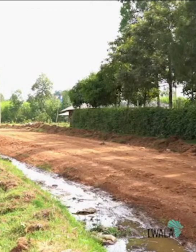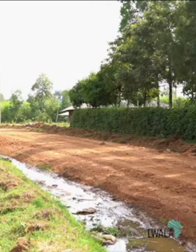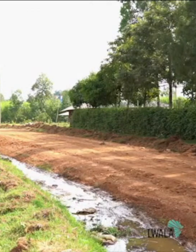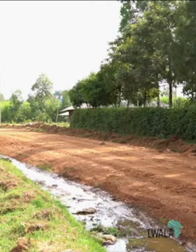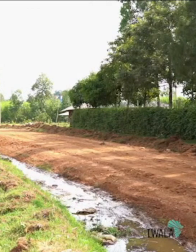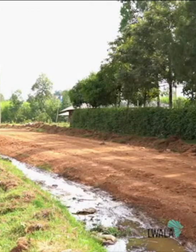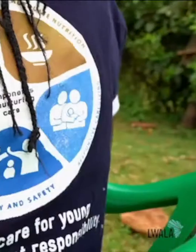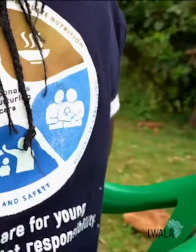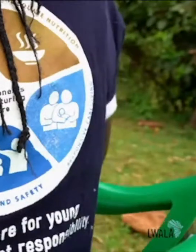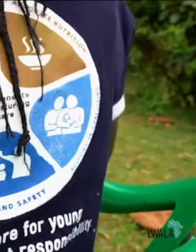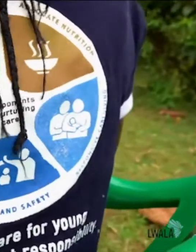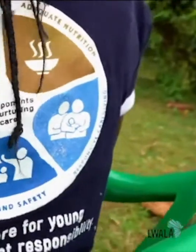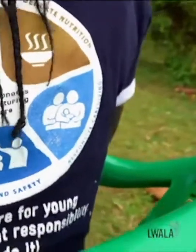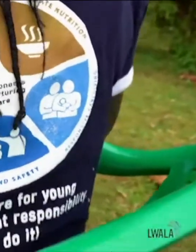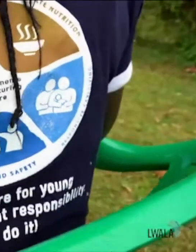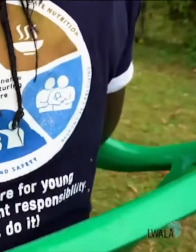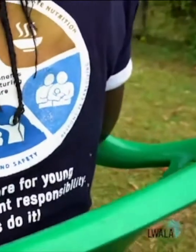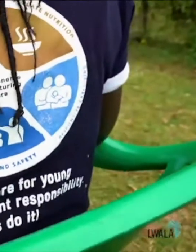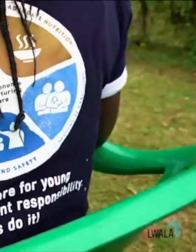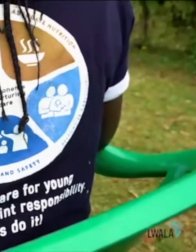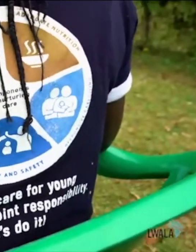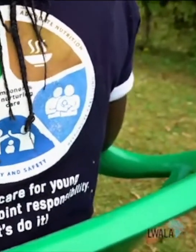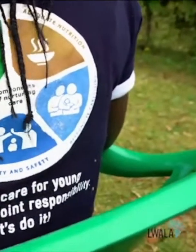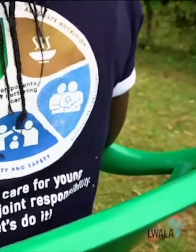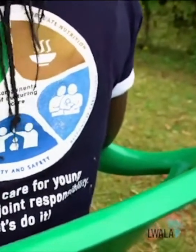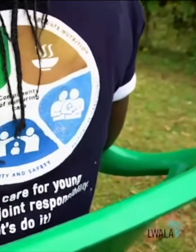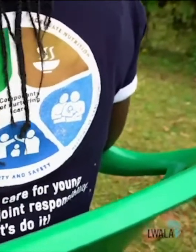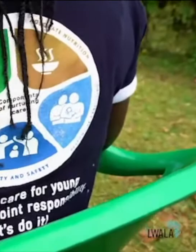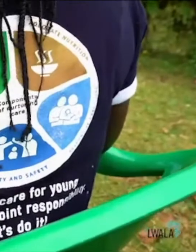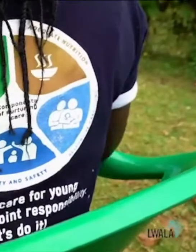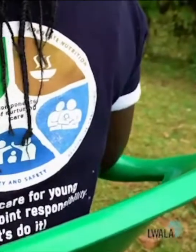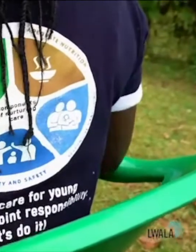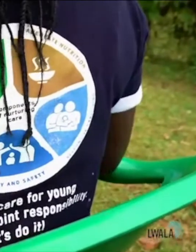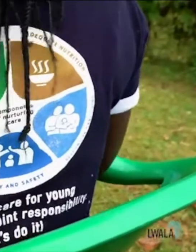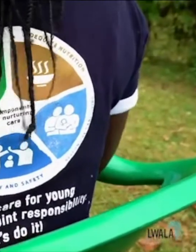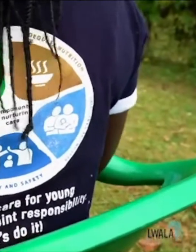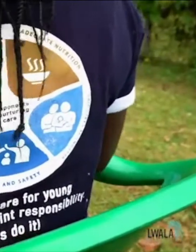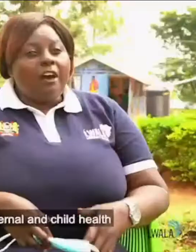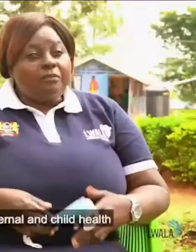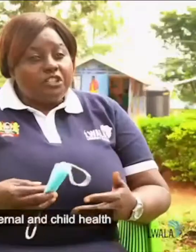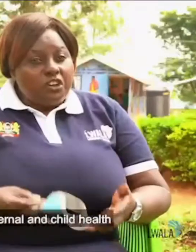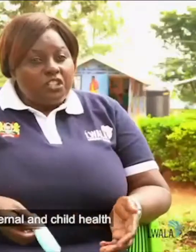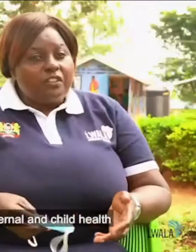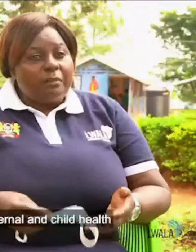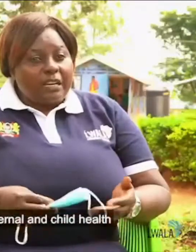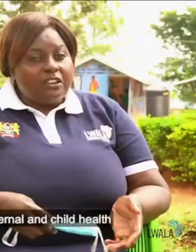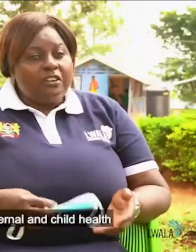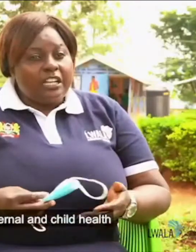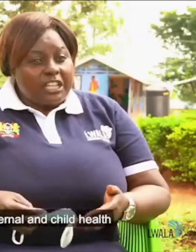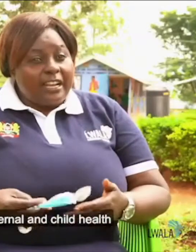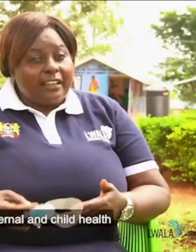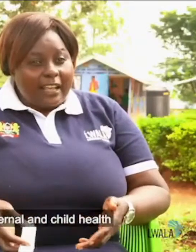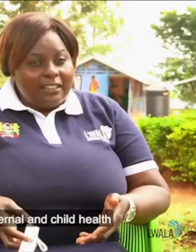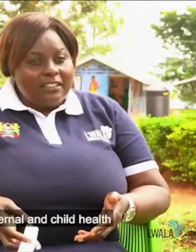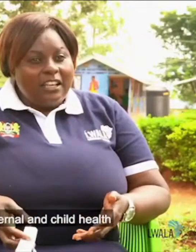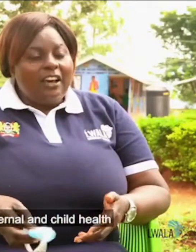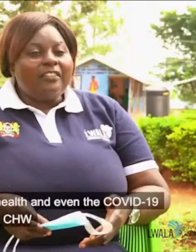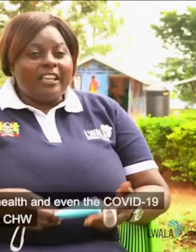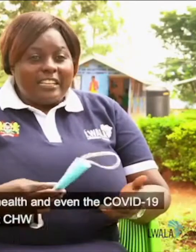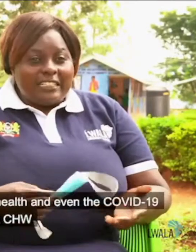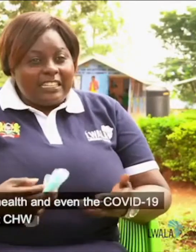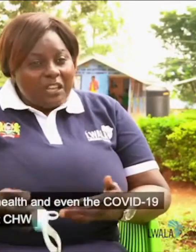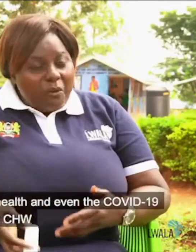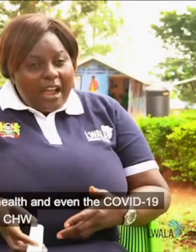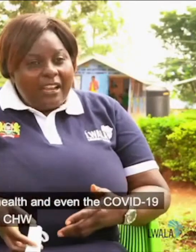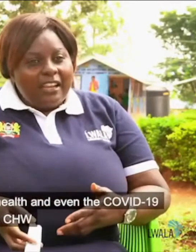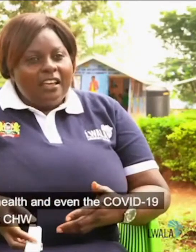child development into its community health services to further improve health outcomes for young children. I've been taught on the maternal and child health,